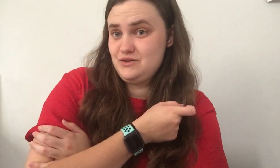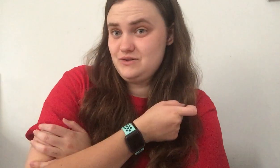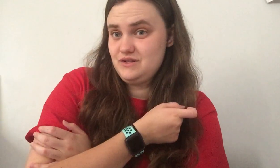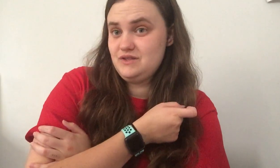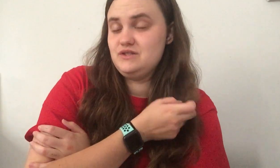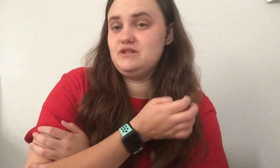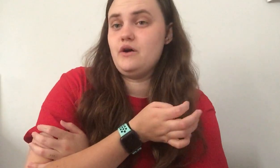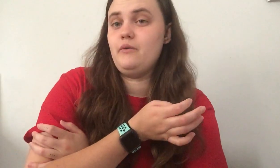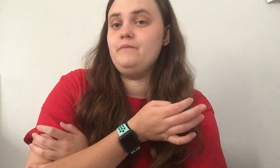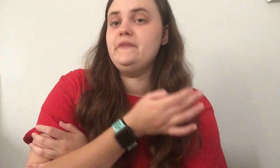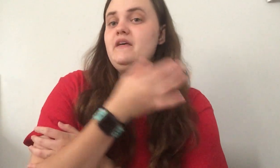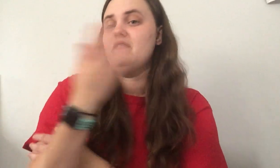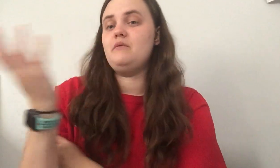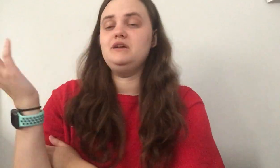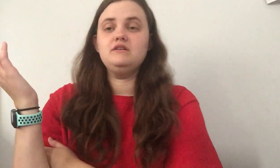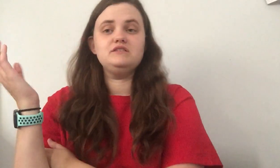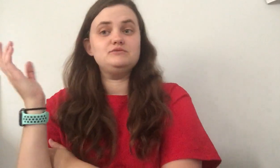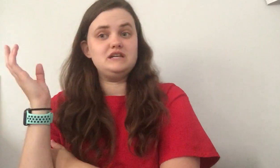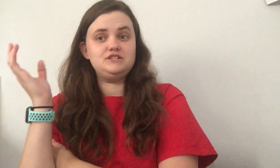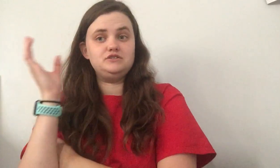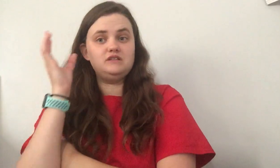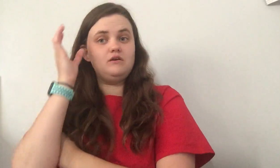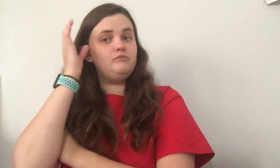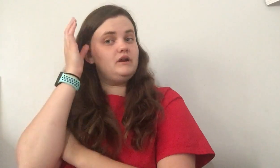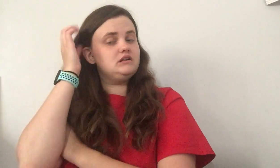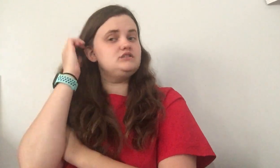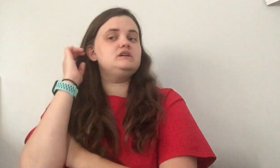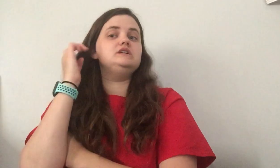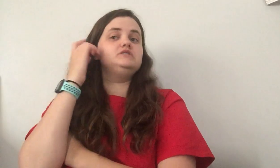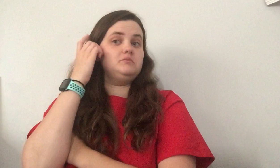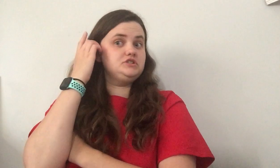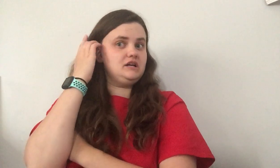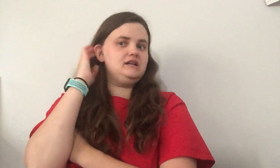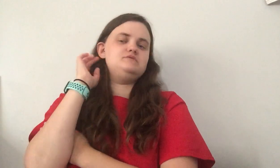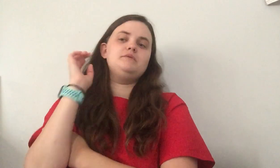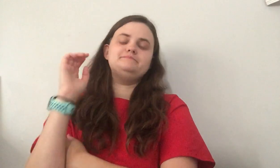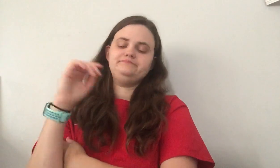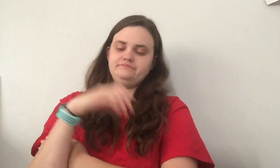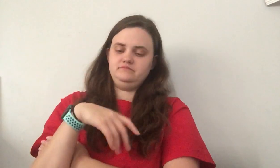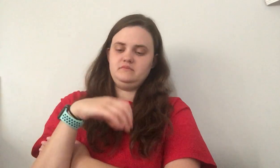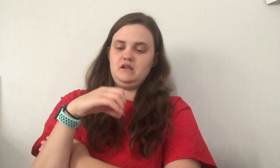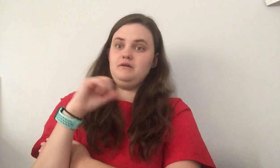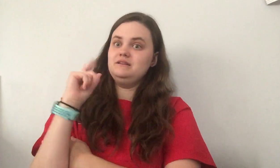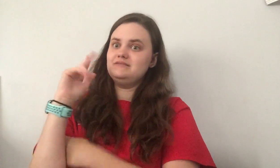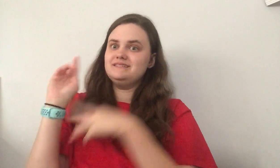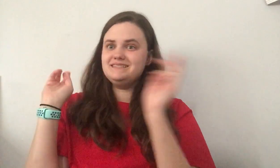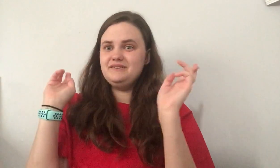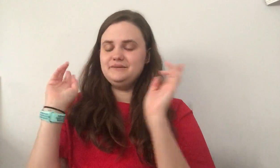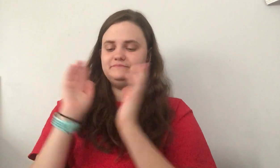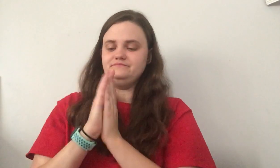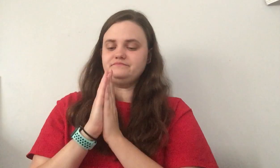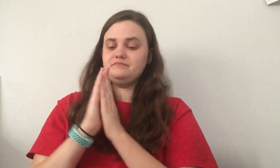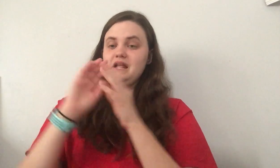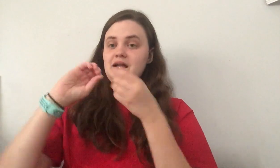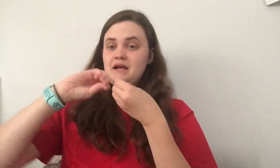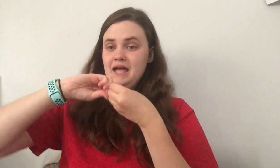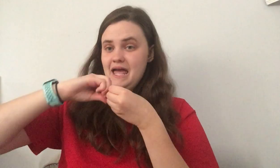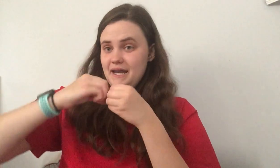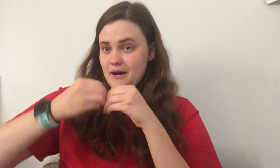answers. So that way you can also test yourself, but also can double check it as well. All right, so let's get started. Number 1.